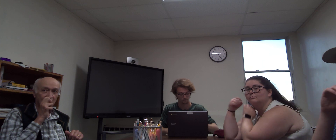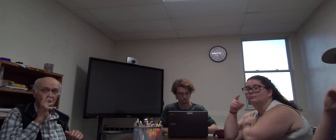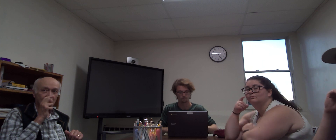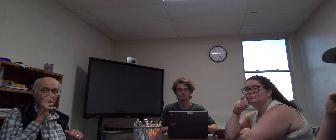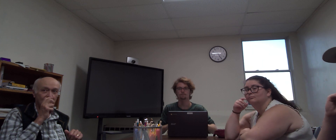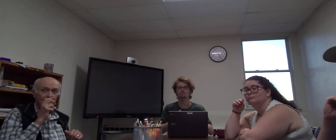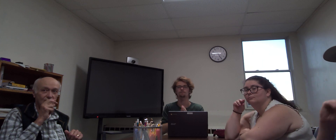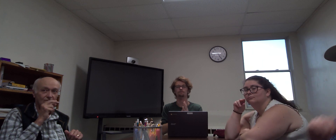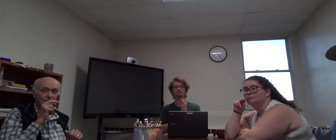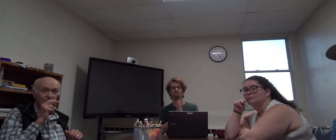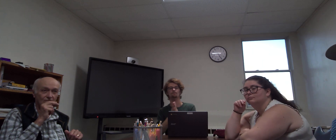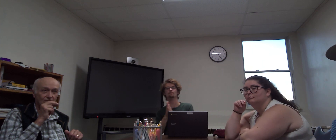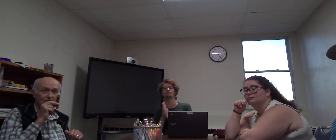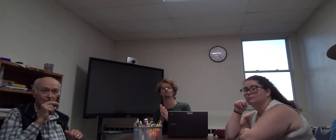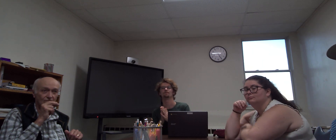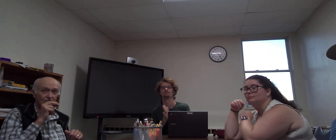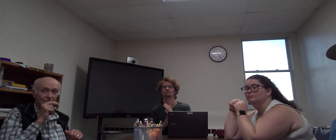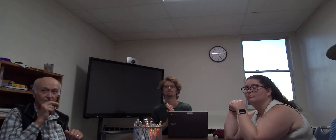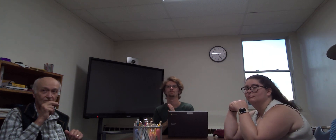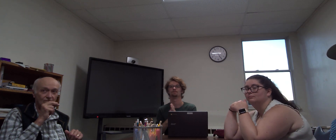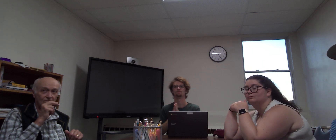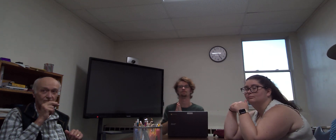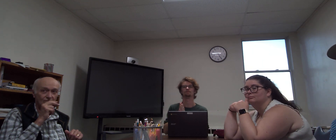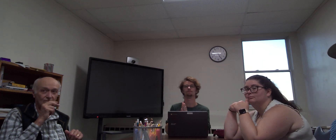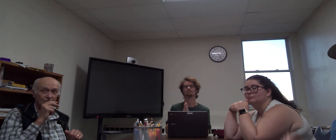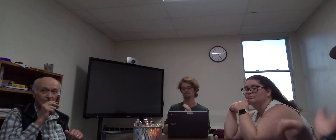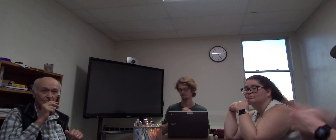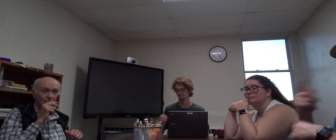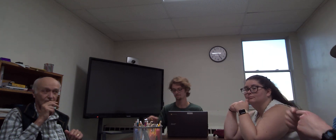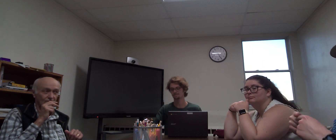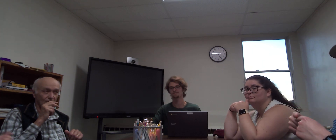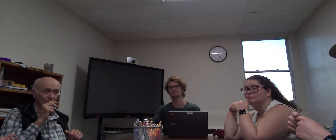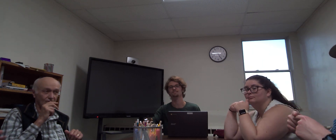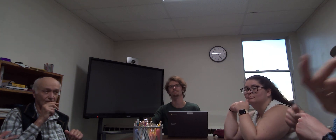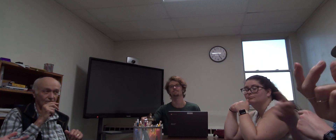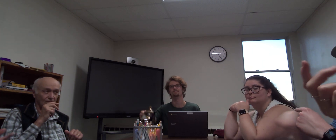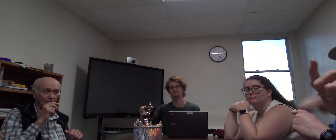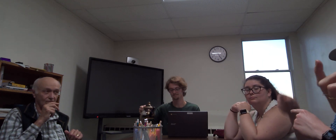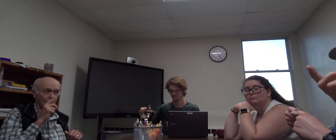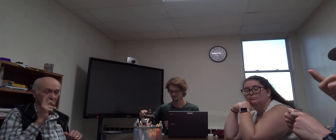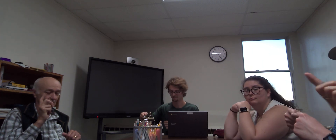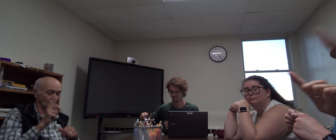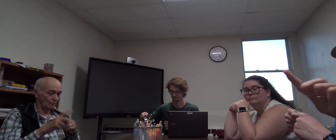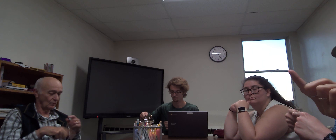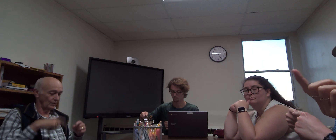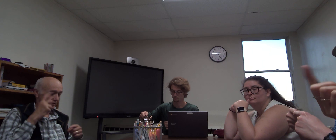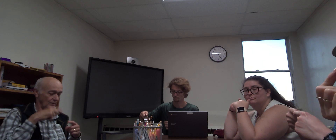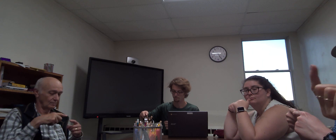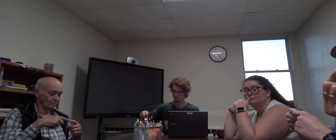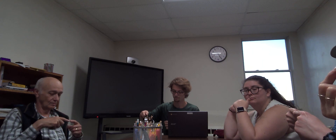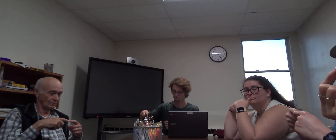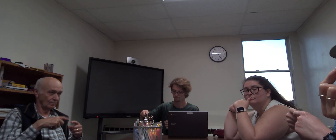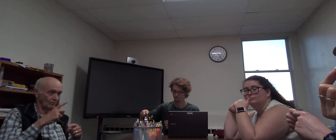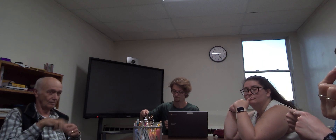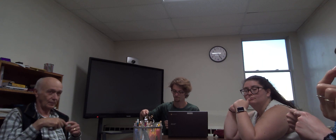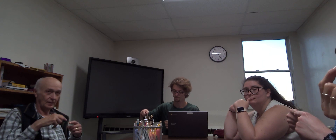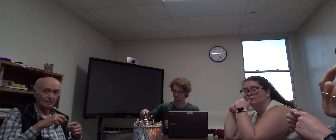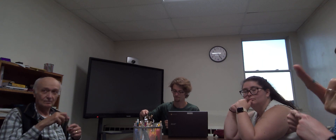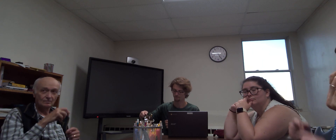what? Is that, what? Ones. Is this what? What? Yeah,